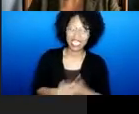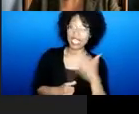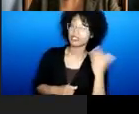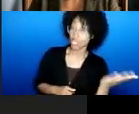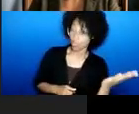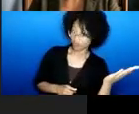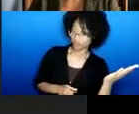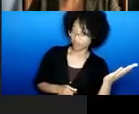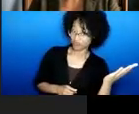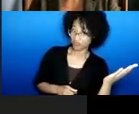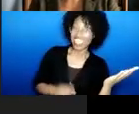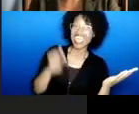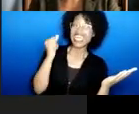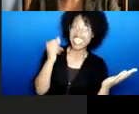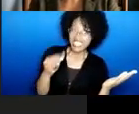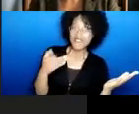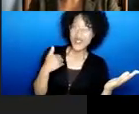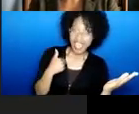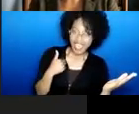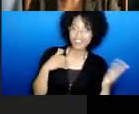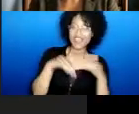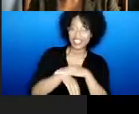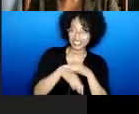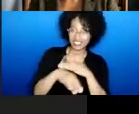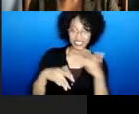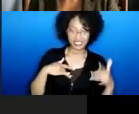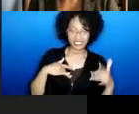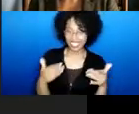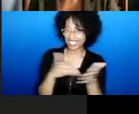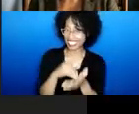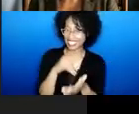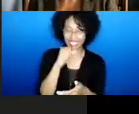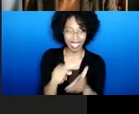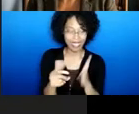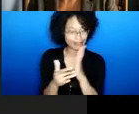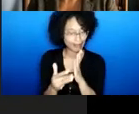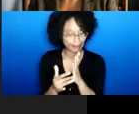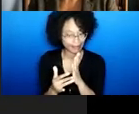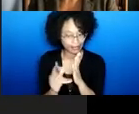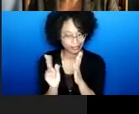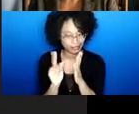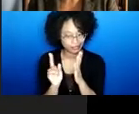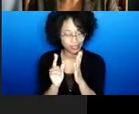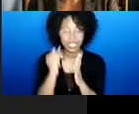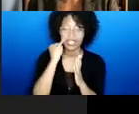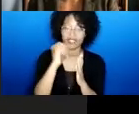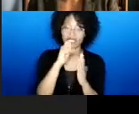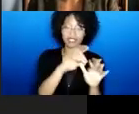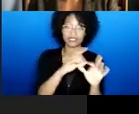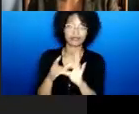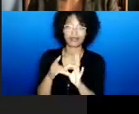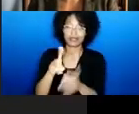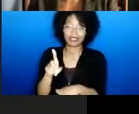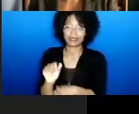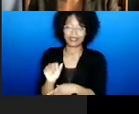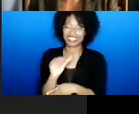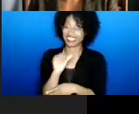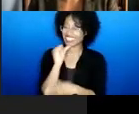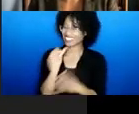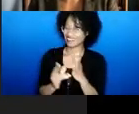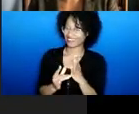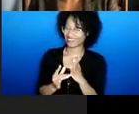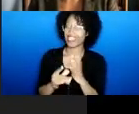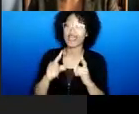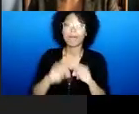you have any access concerns, again, this is not tech access unless it's disability related, please feel free to